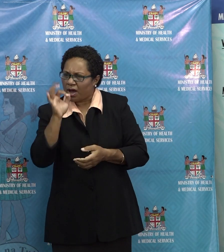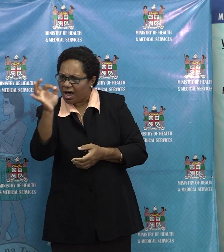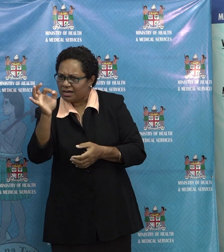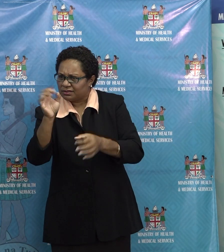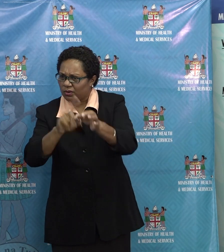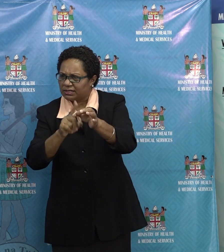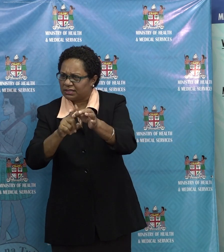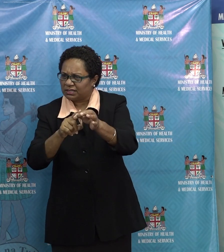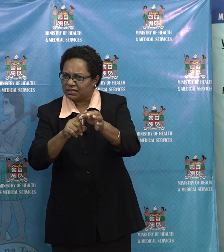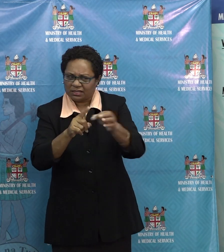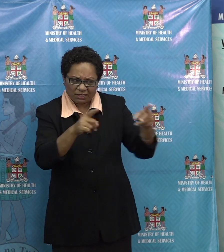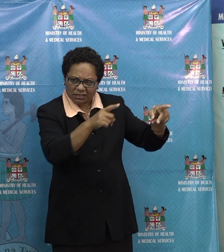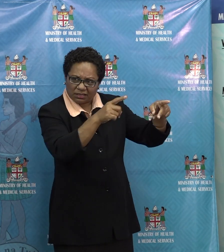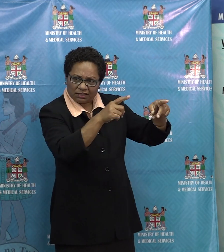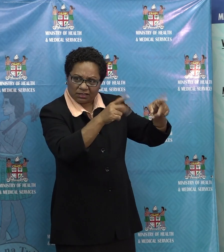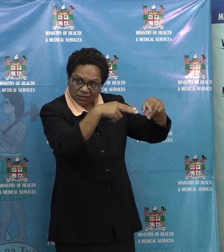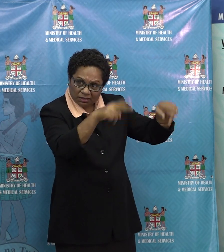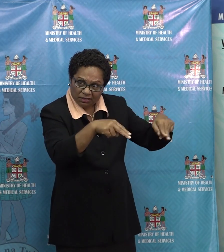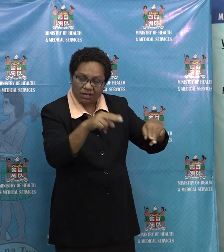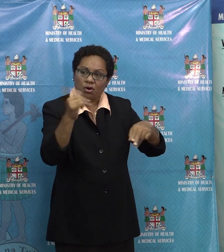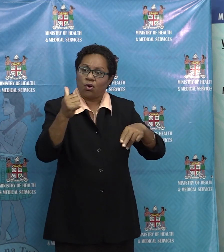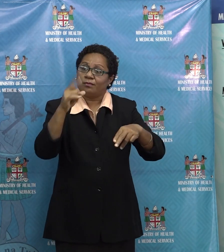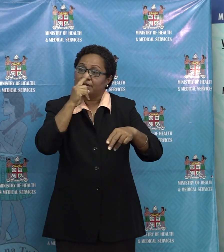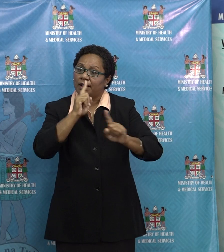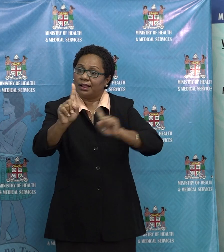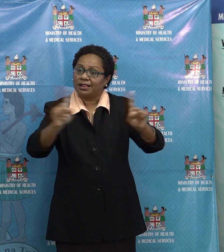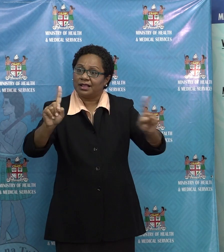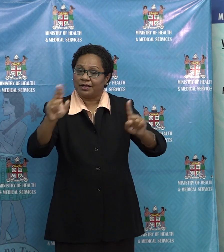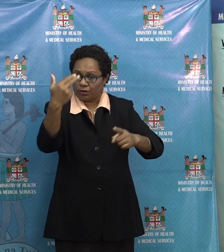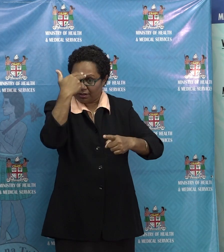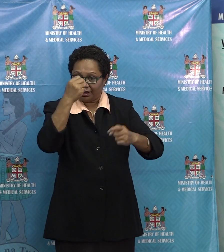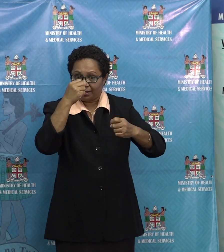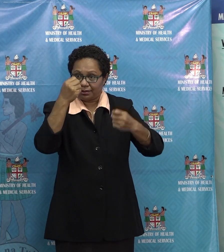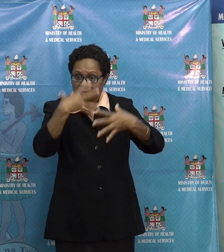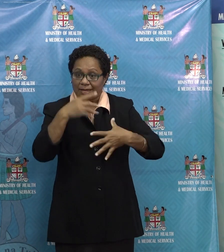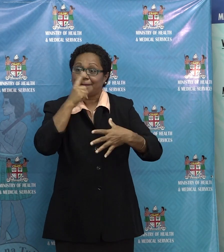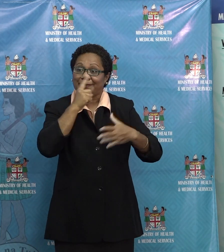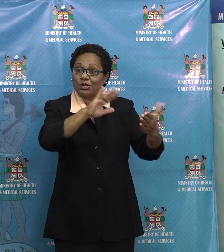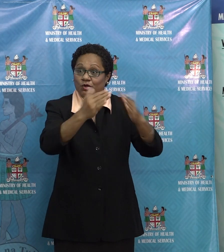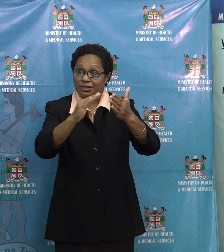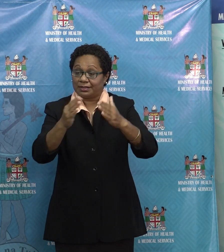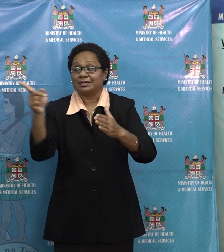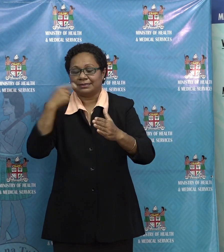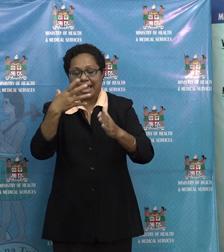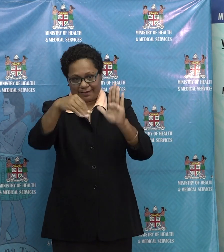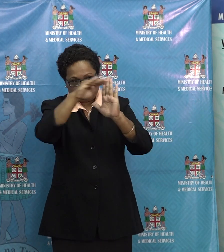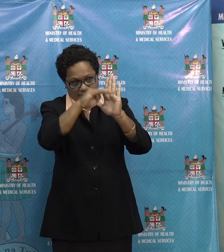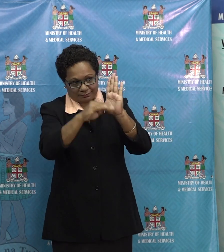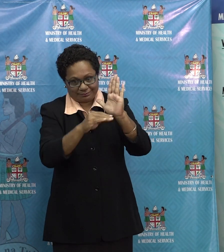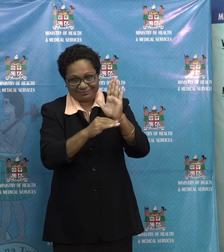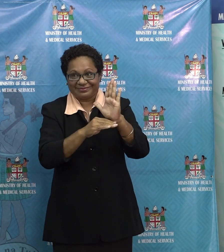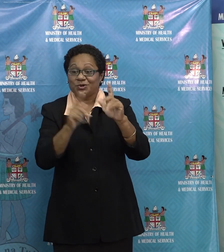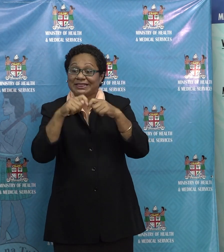hospital? An overall screening process. Okay, so there are standard operating procedures